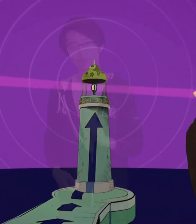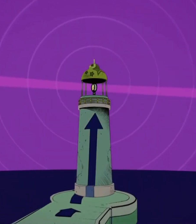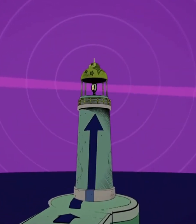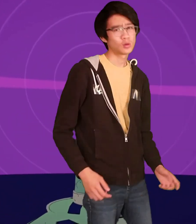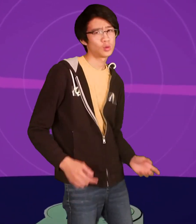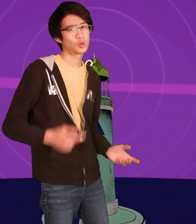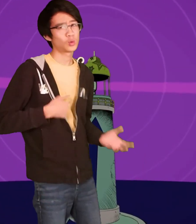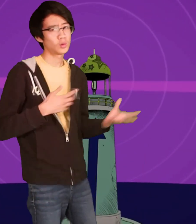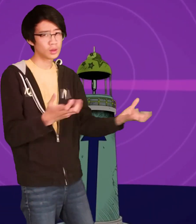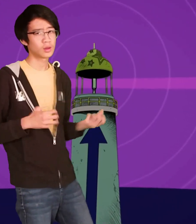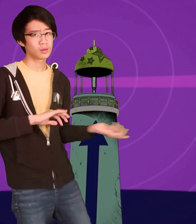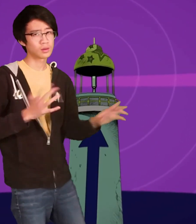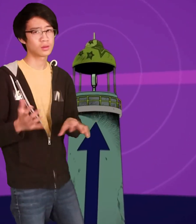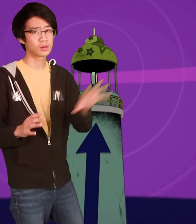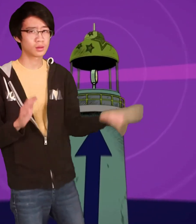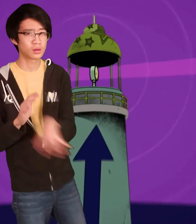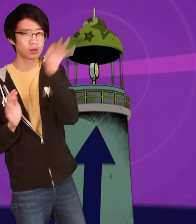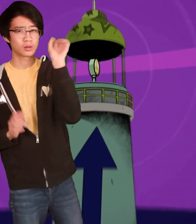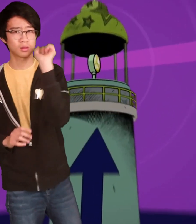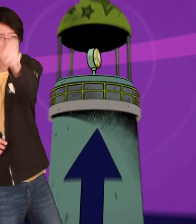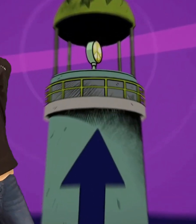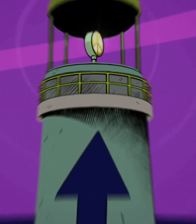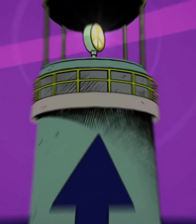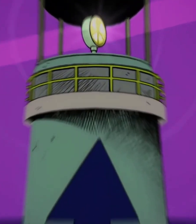ooh, don't know if need you